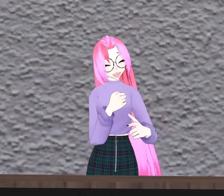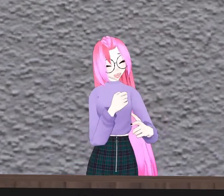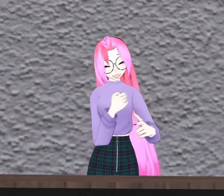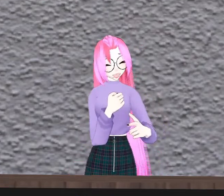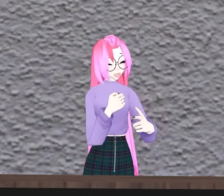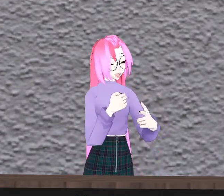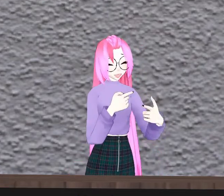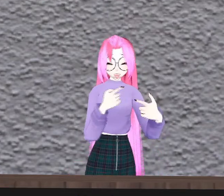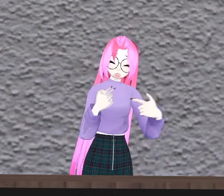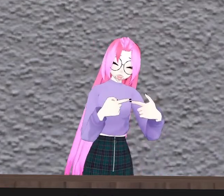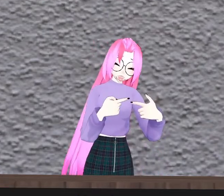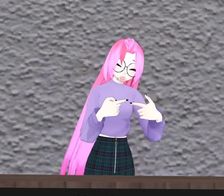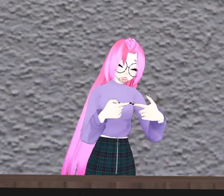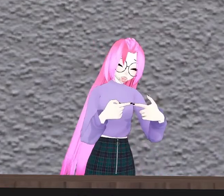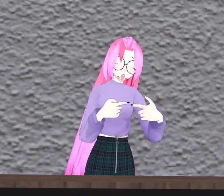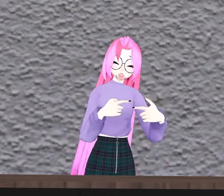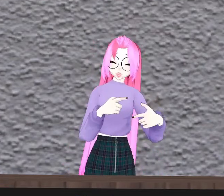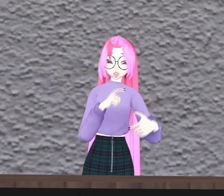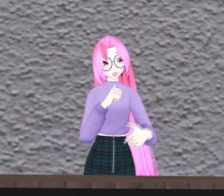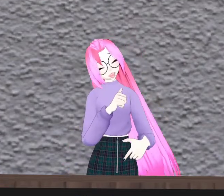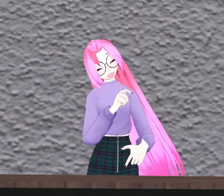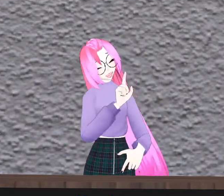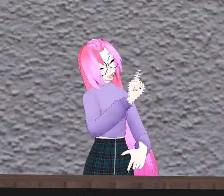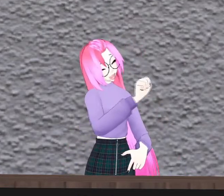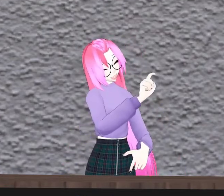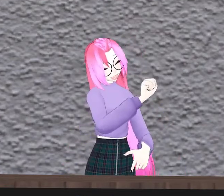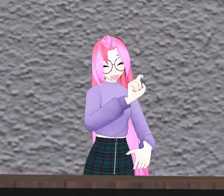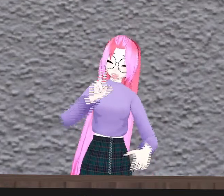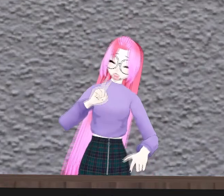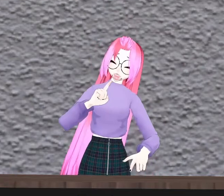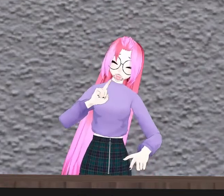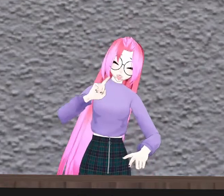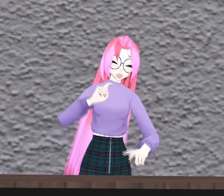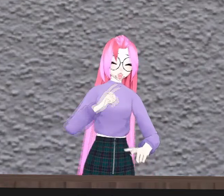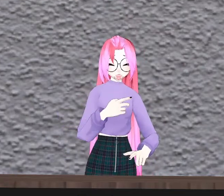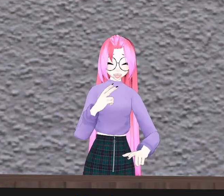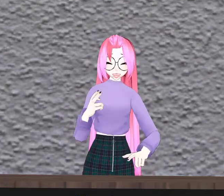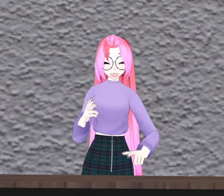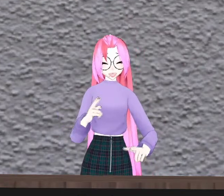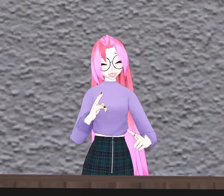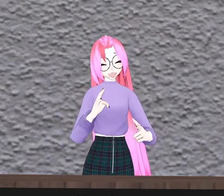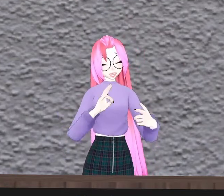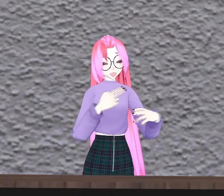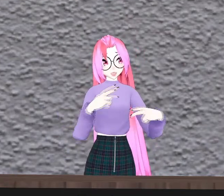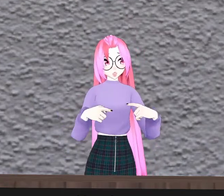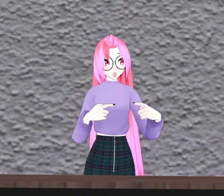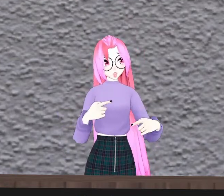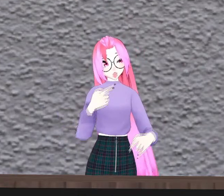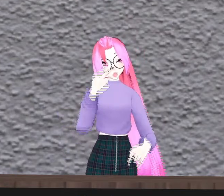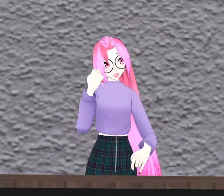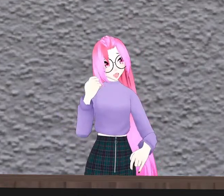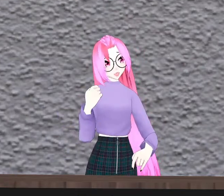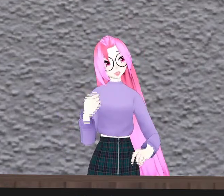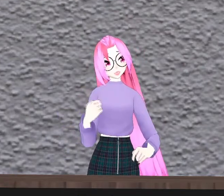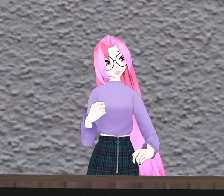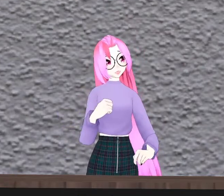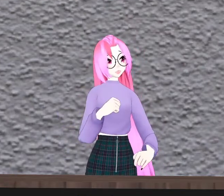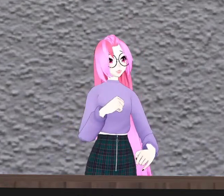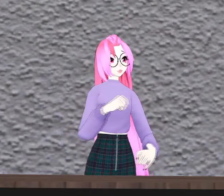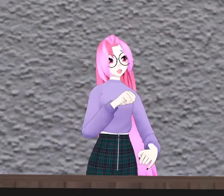who make that. And number two, you don't want to be asking a deaf or hard of hearing person for a name sign because all right,